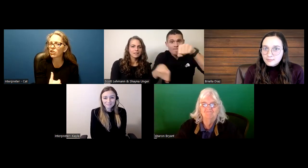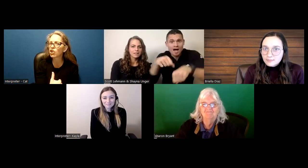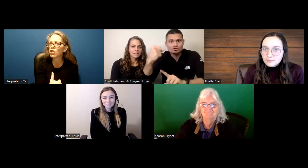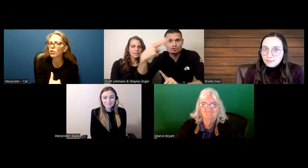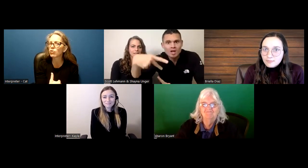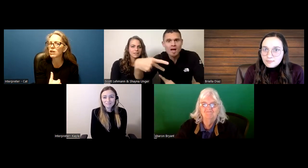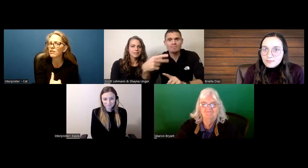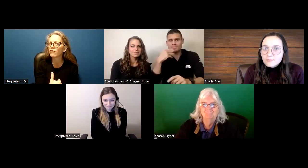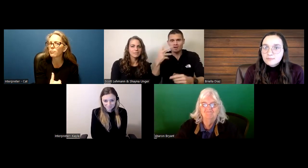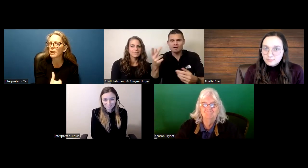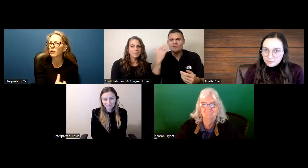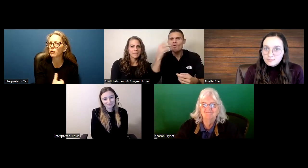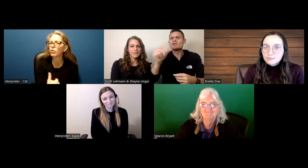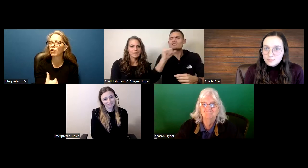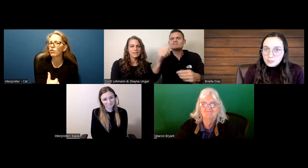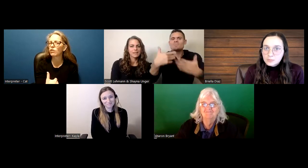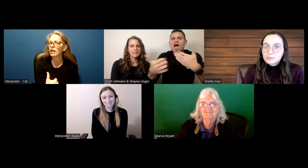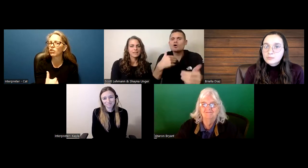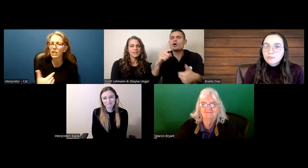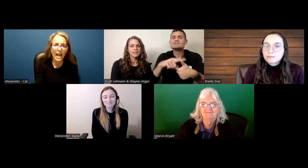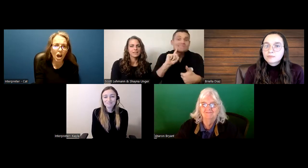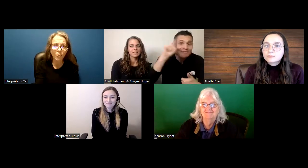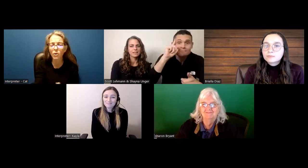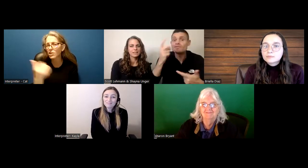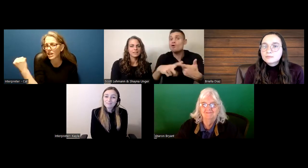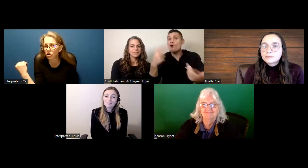sudden, like two or three different people pulled over, like, do you